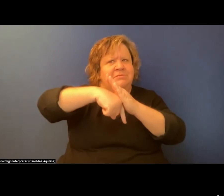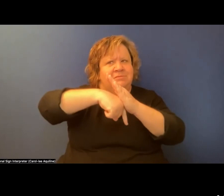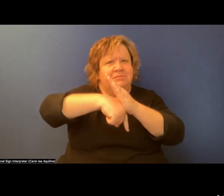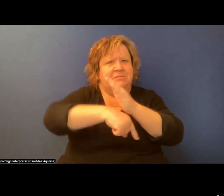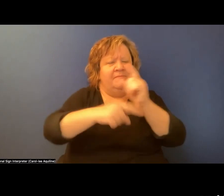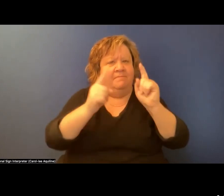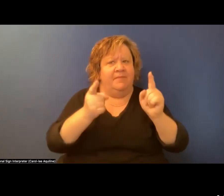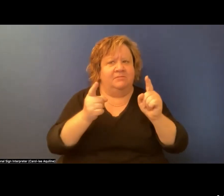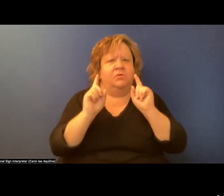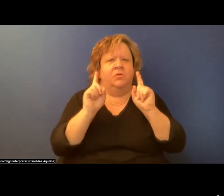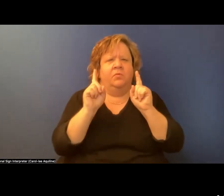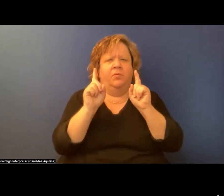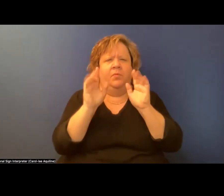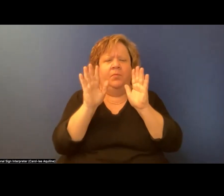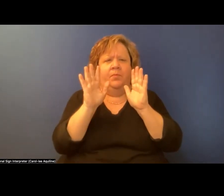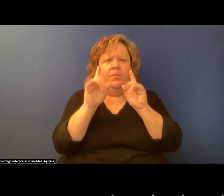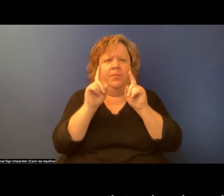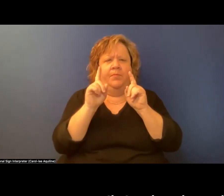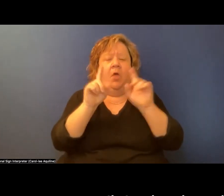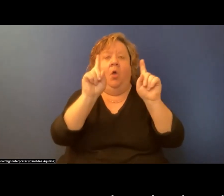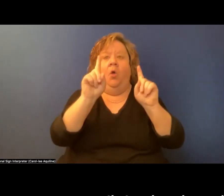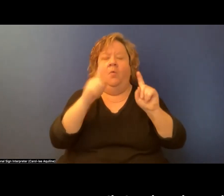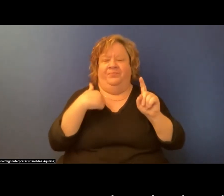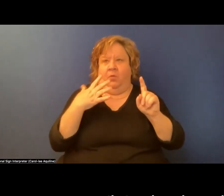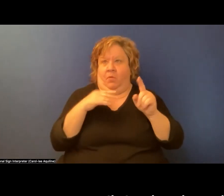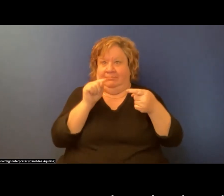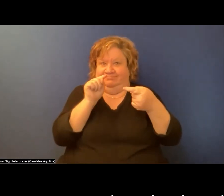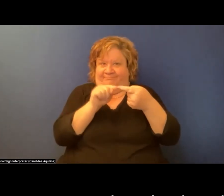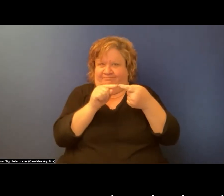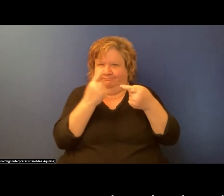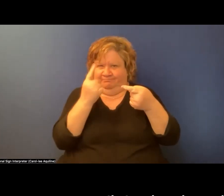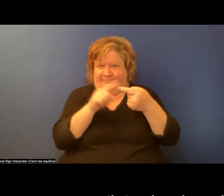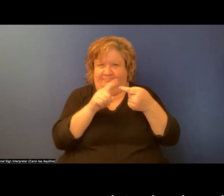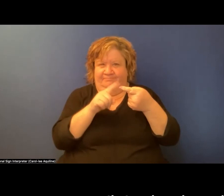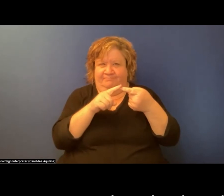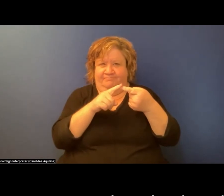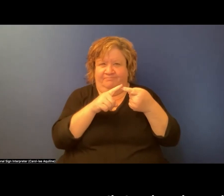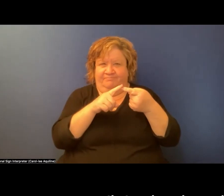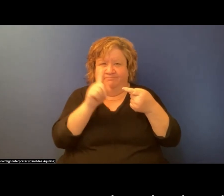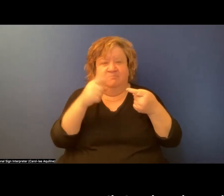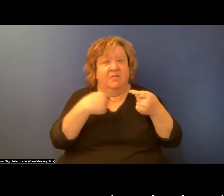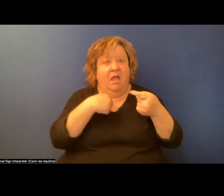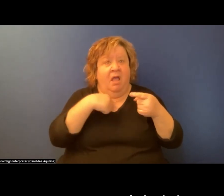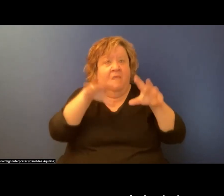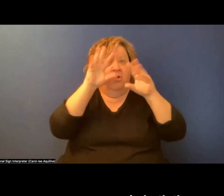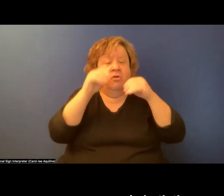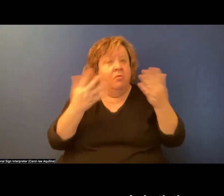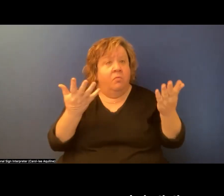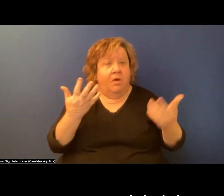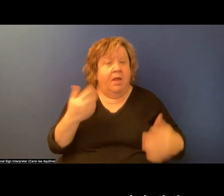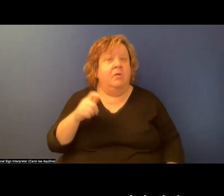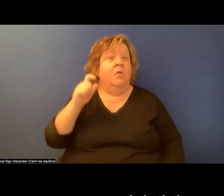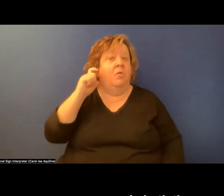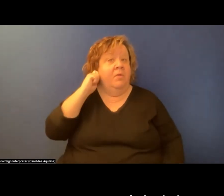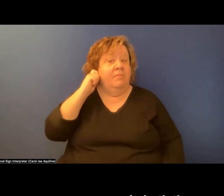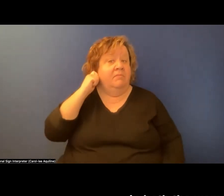And lastly, I would like to say that we know that we have learned that women and girls with disabilities may be sidelined in both the